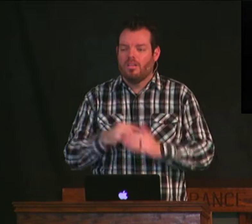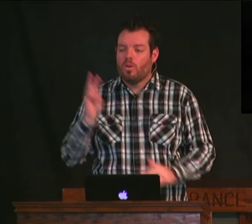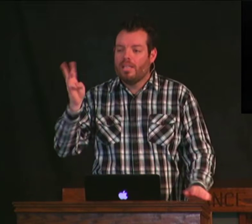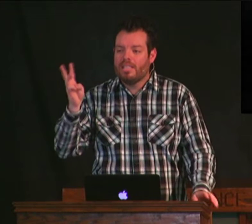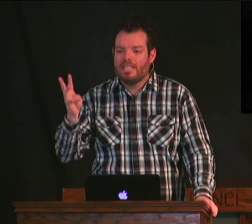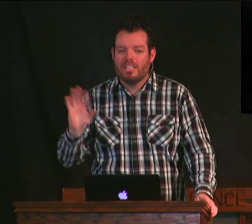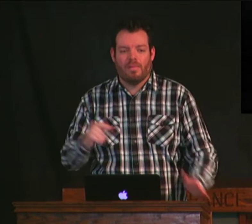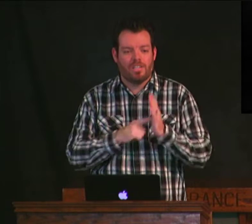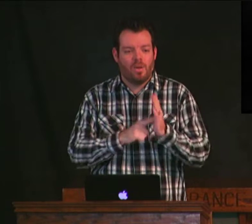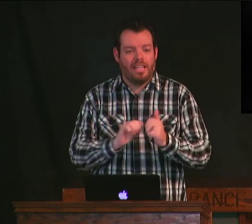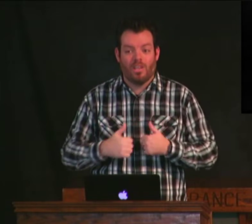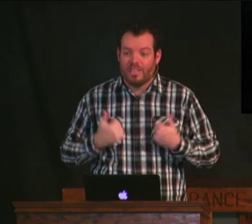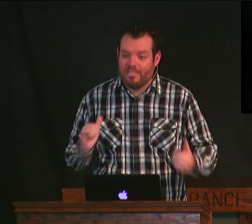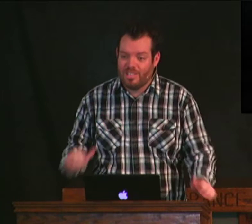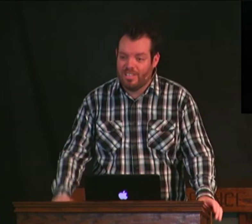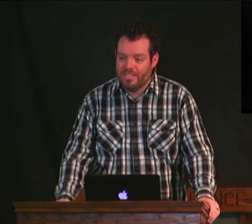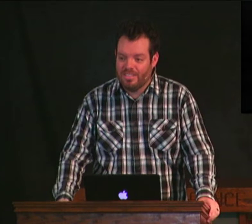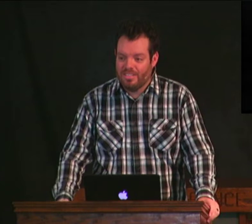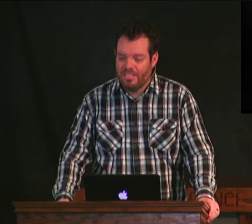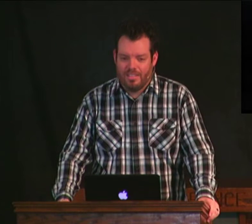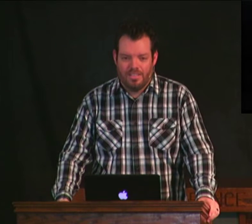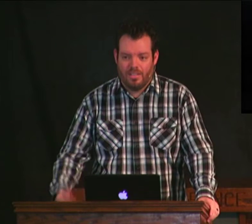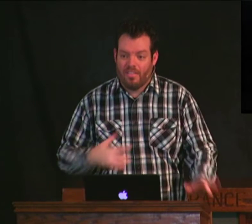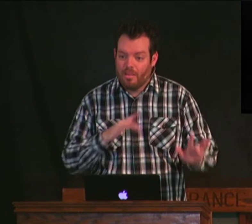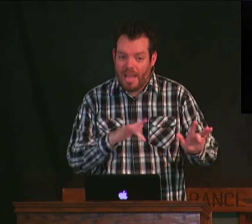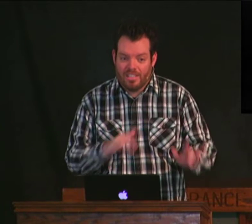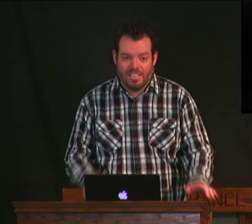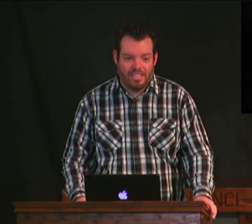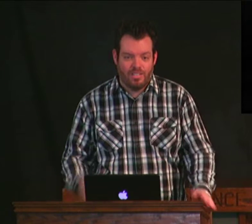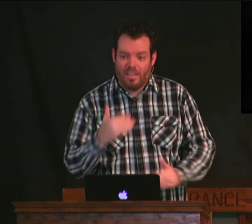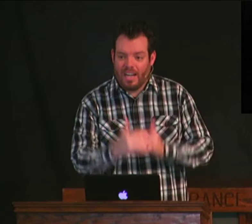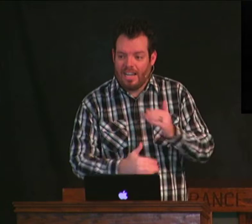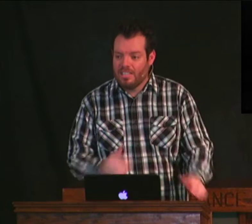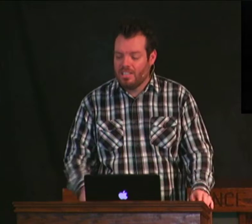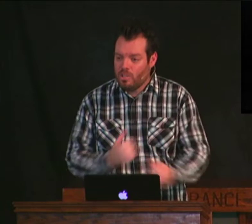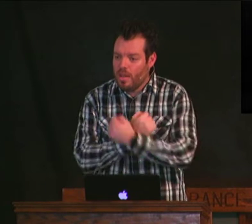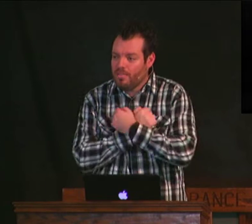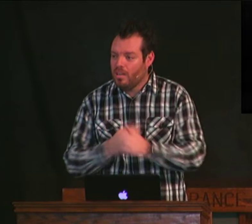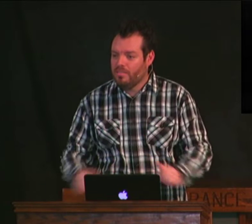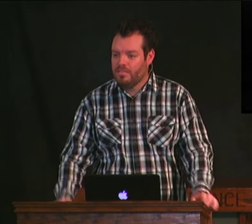your witnessing is by showing how you live here. Do you have compassion? Do you have kindness? Do you have love?